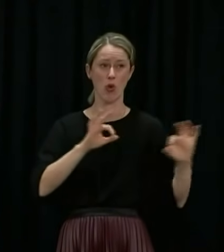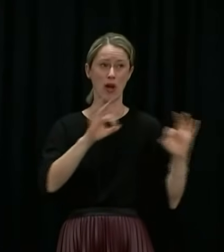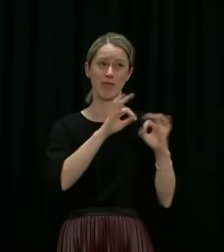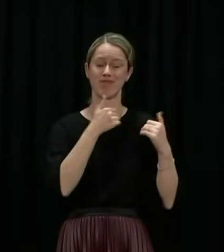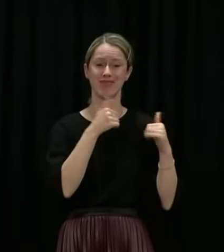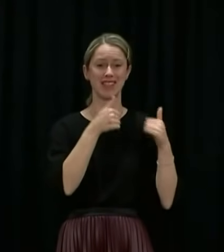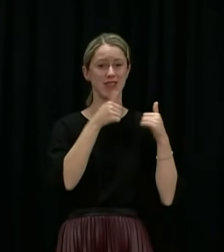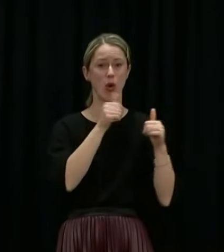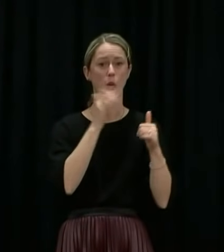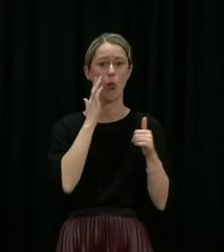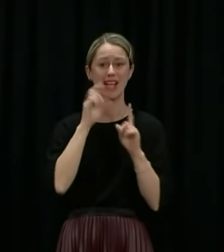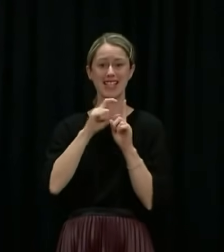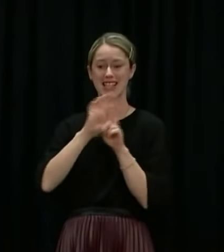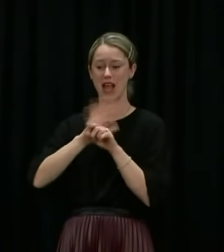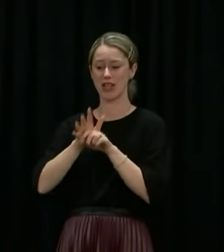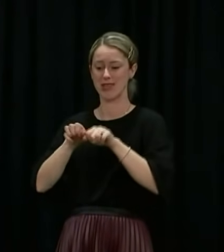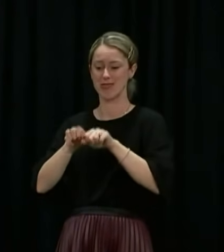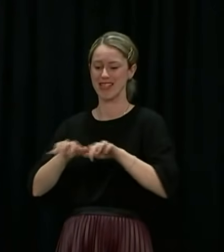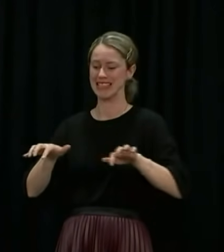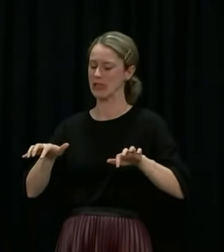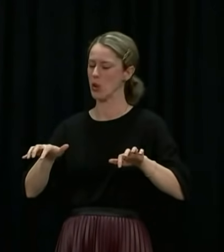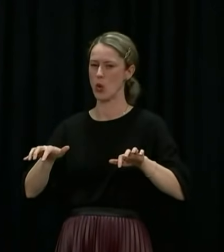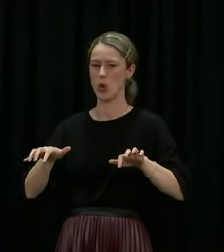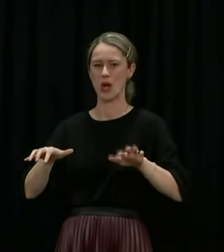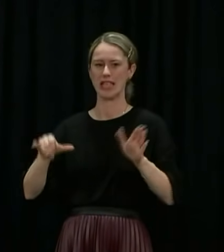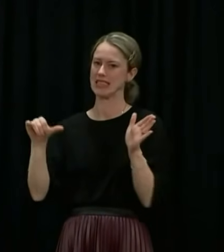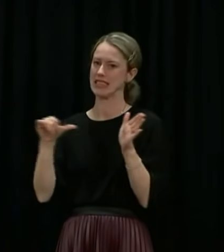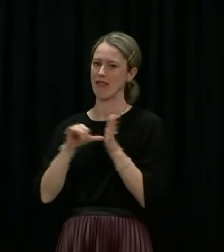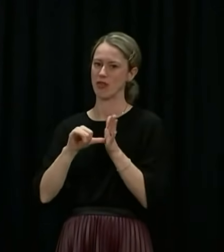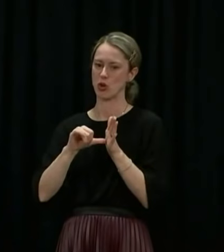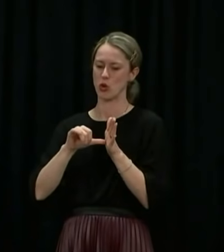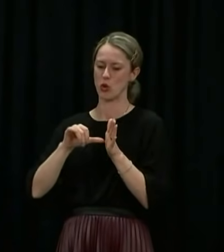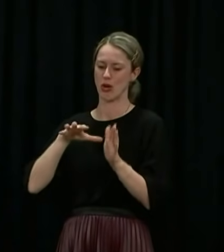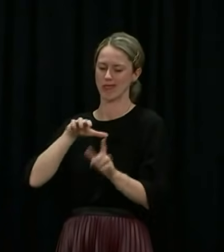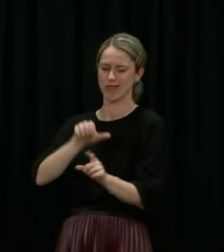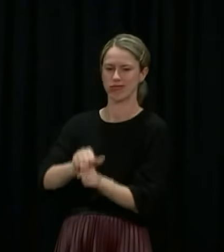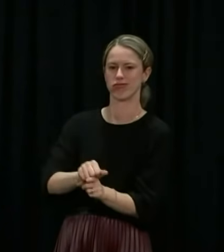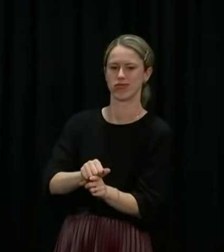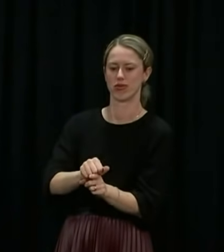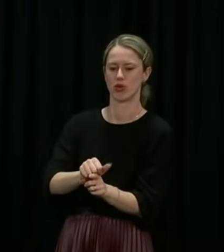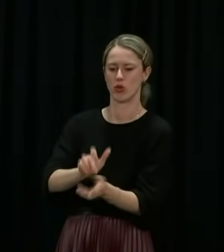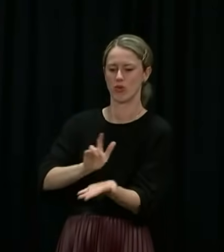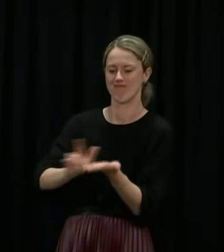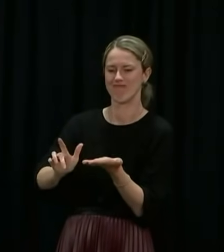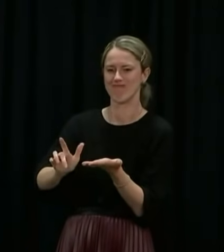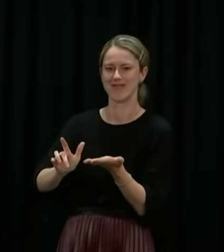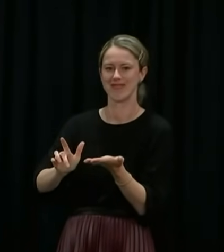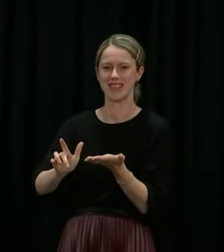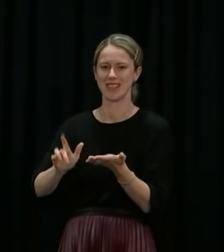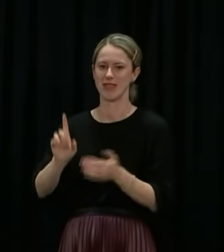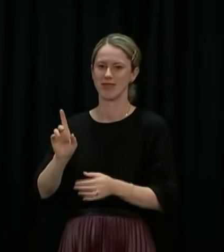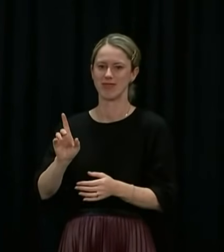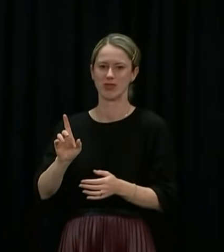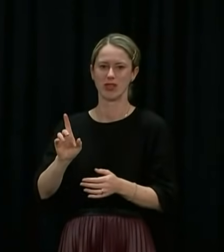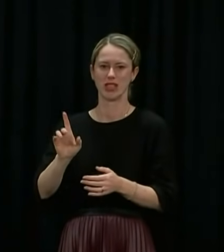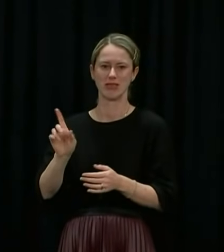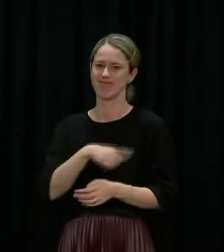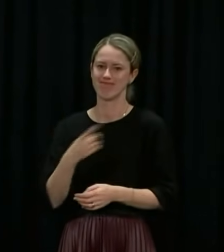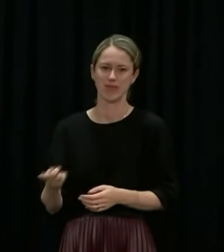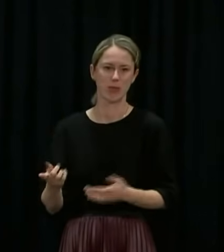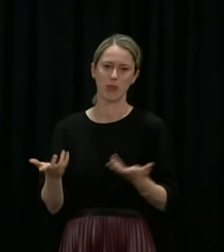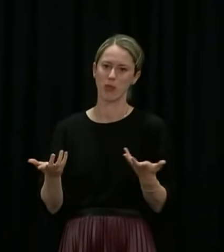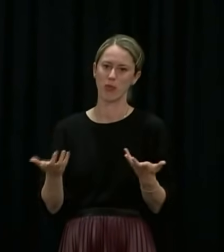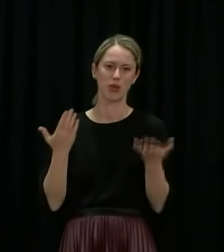been able to do that. Once Delta is out there, it is much harder to contain, to eliminate, to eradicate,